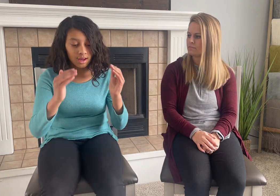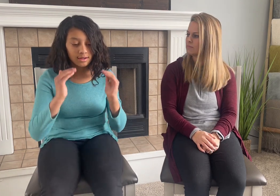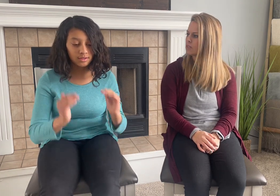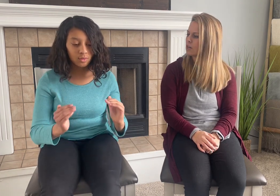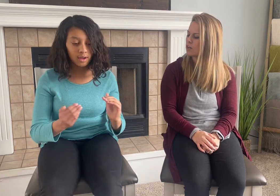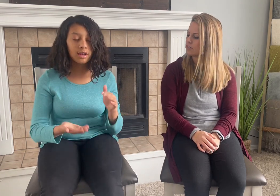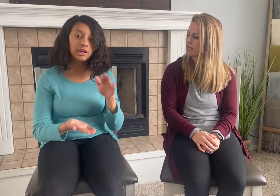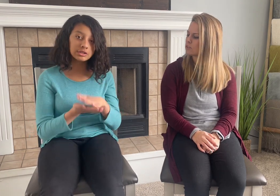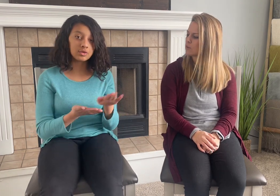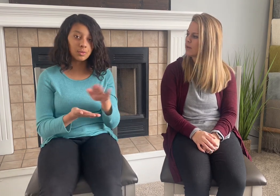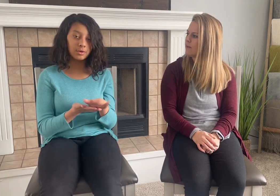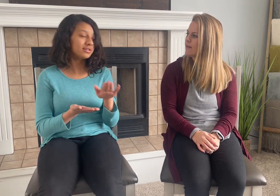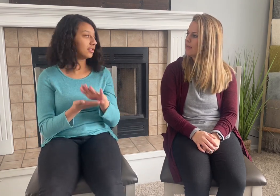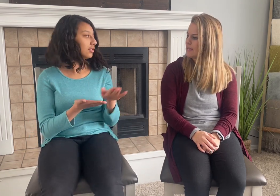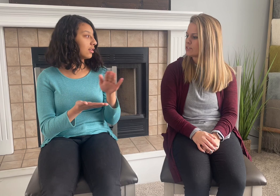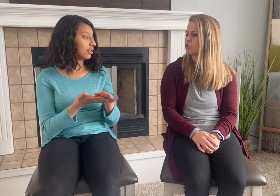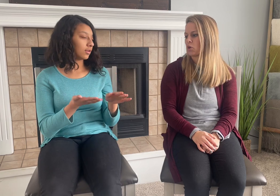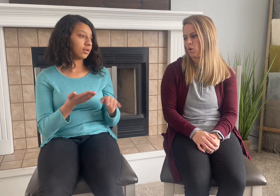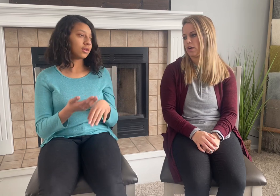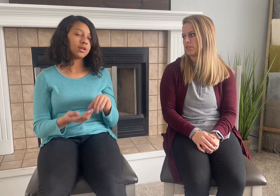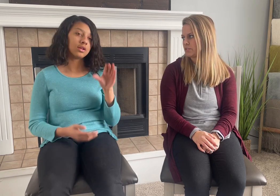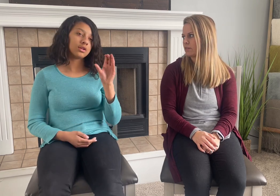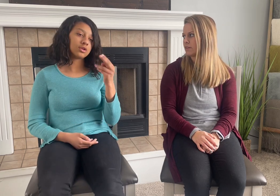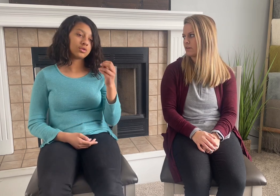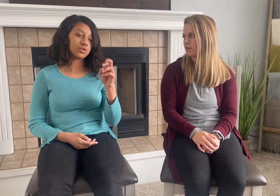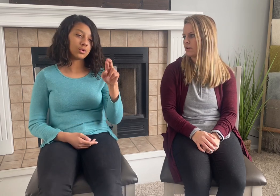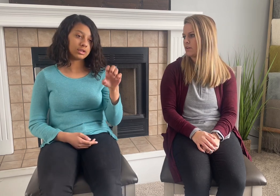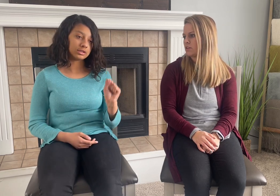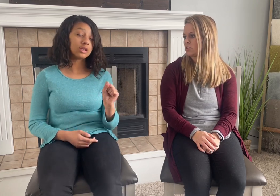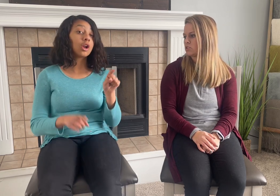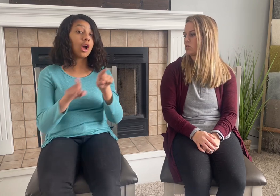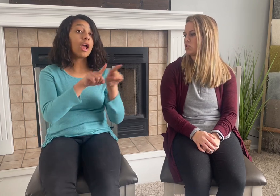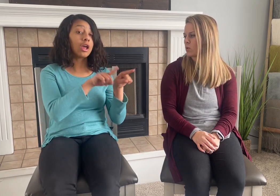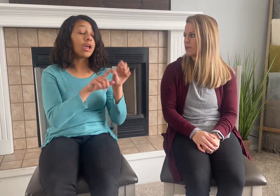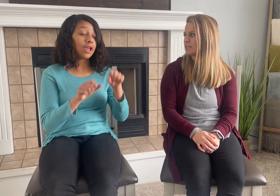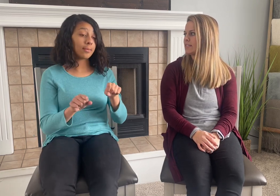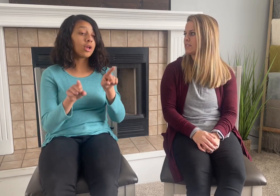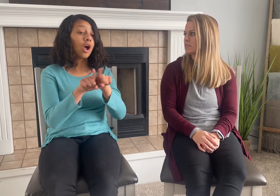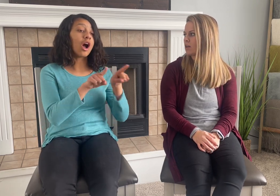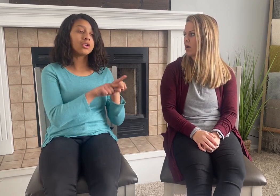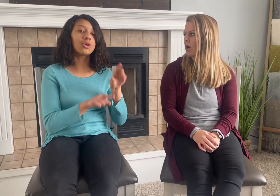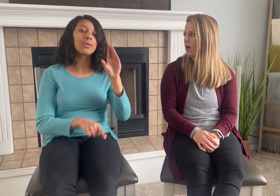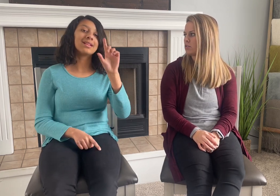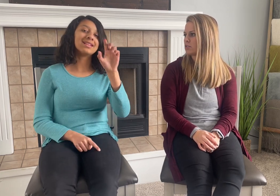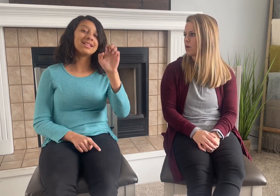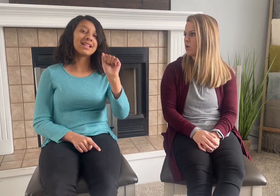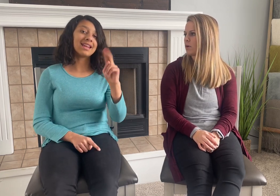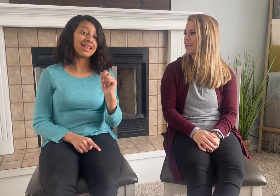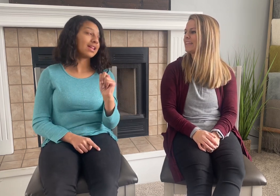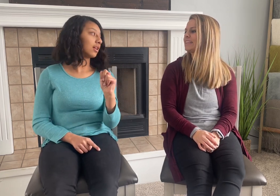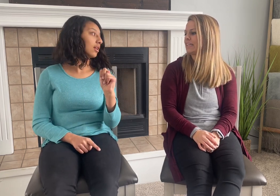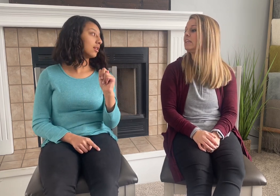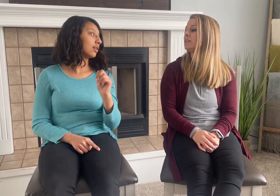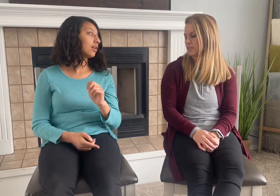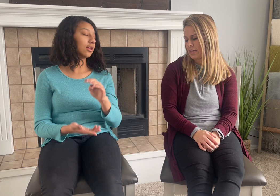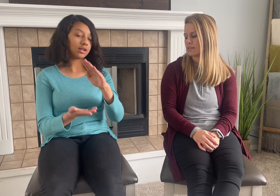Our next one is chores. So chores. This is also clean. Yes.